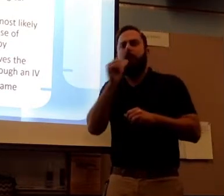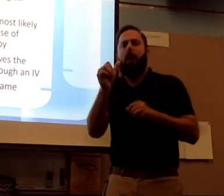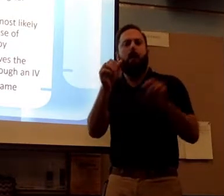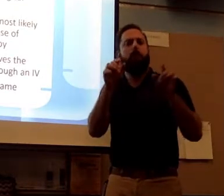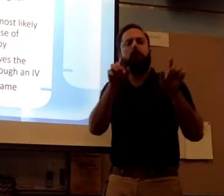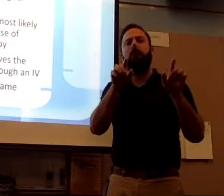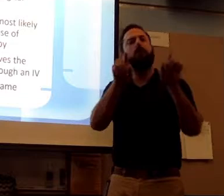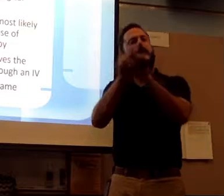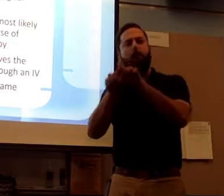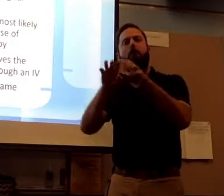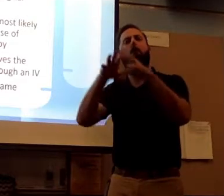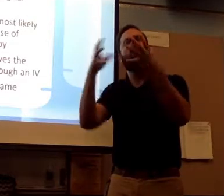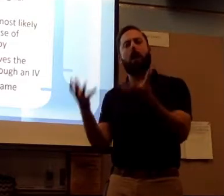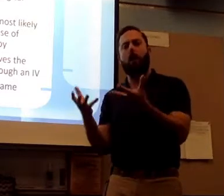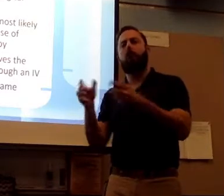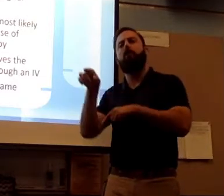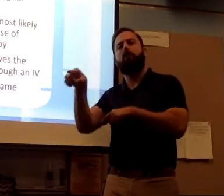pretty standard to do it from.